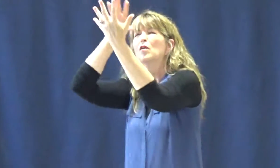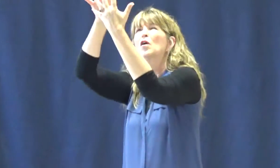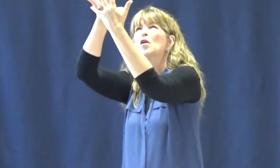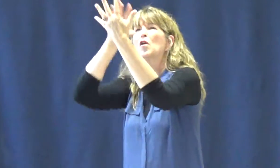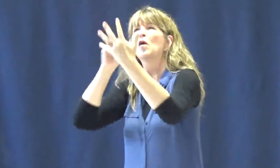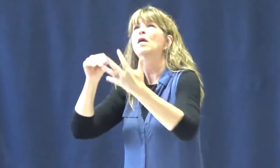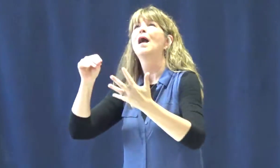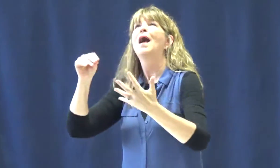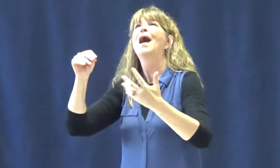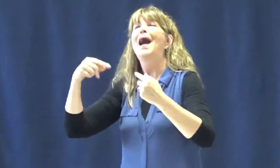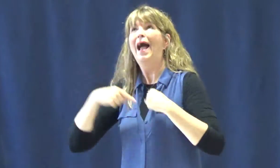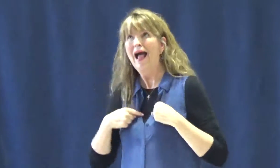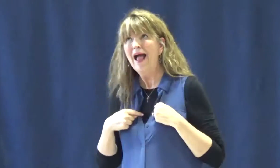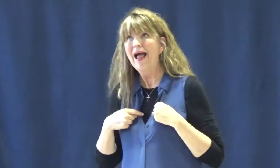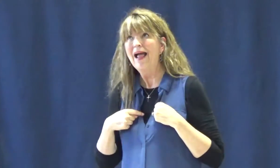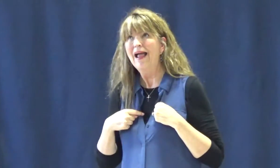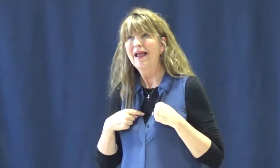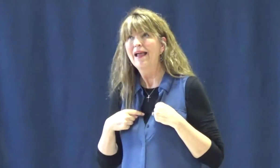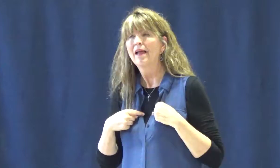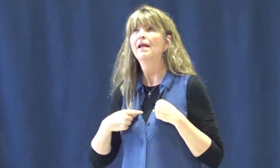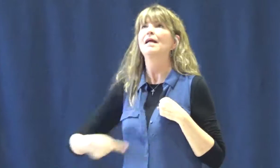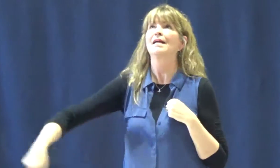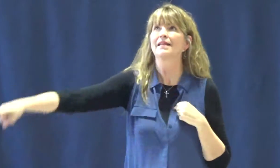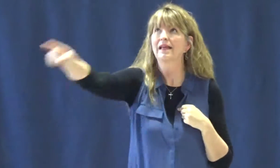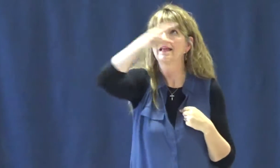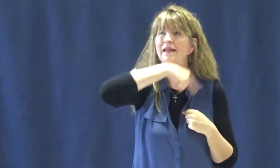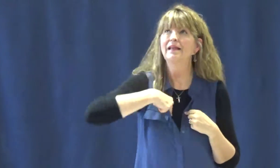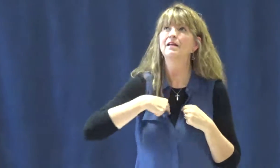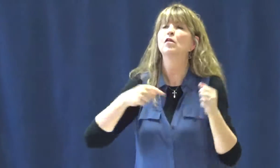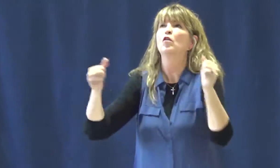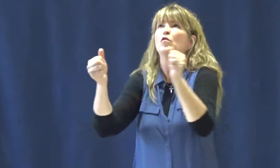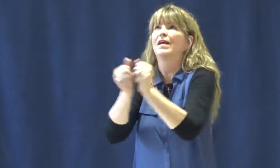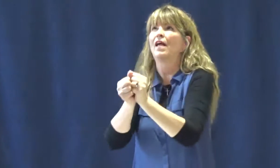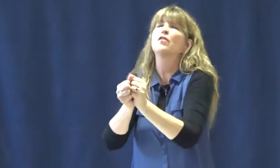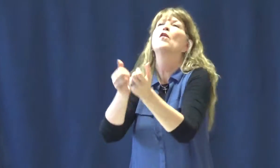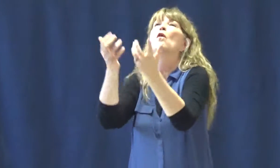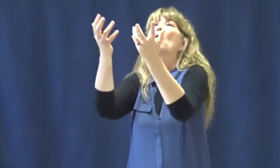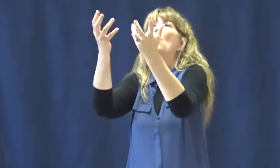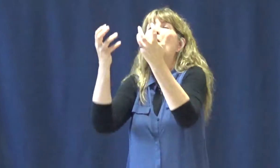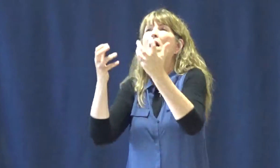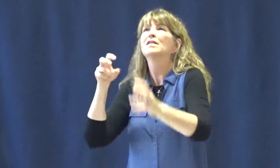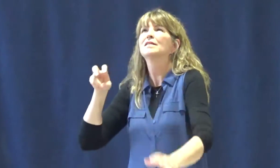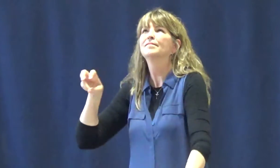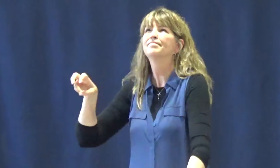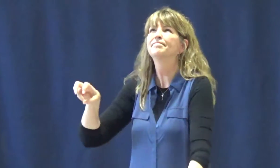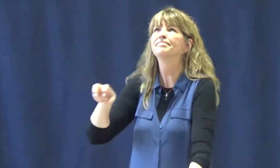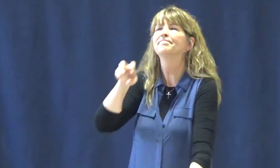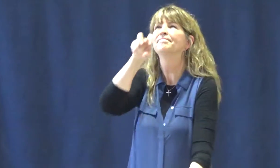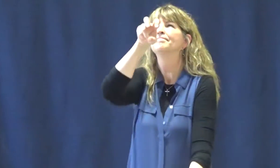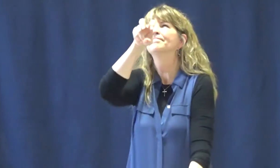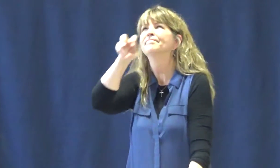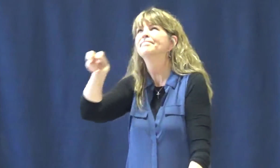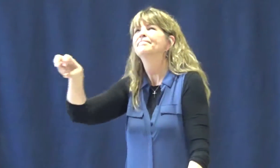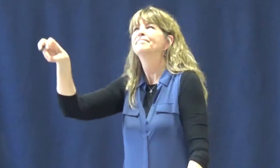to receive and to learn and to share with and to take this